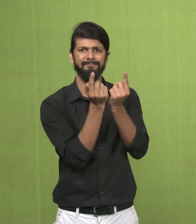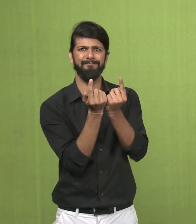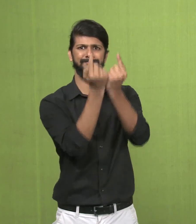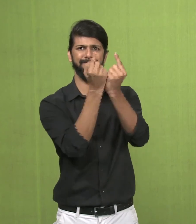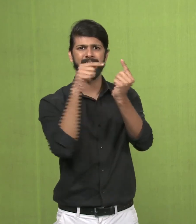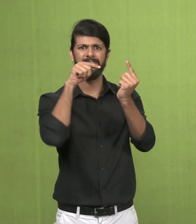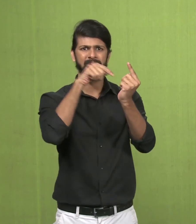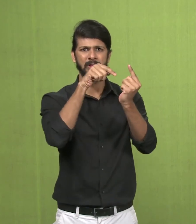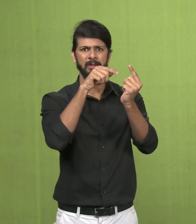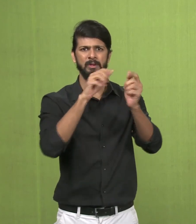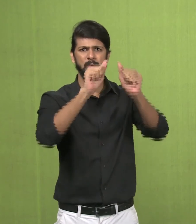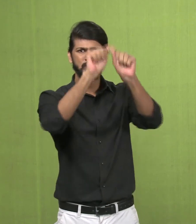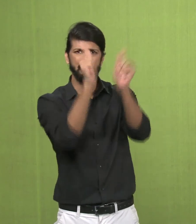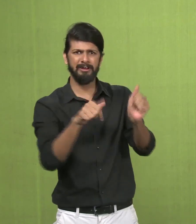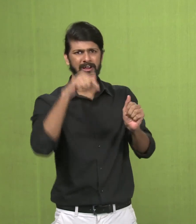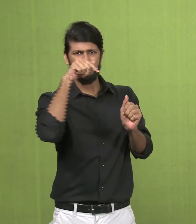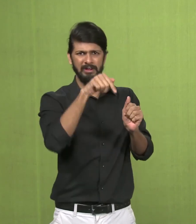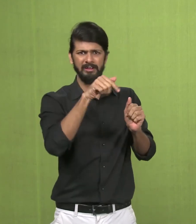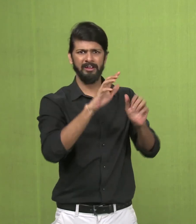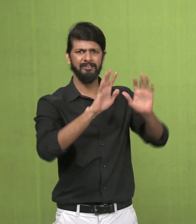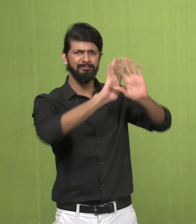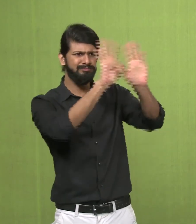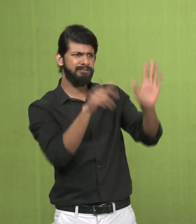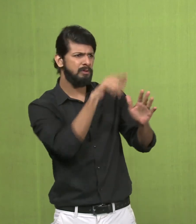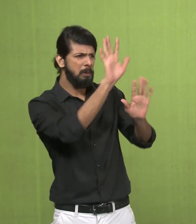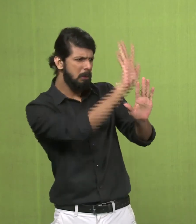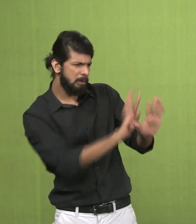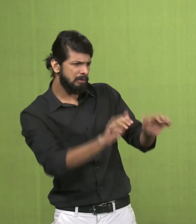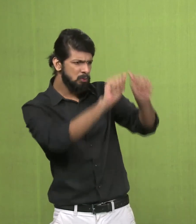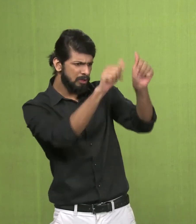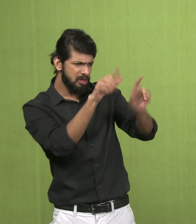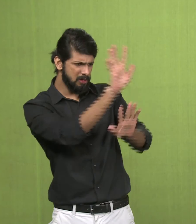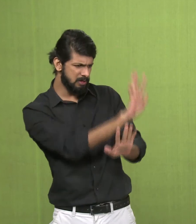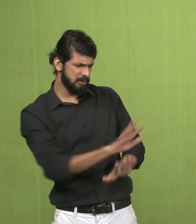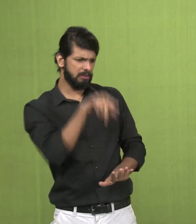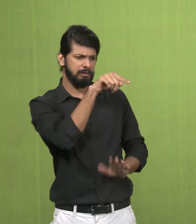Describe in brief the figure of Varaha in this sculpture.